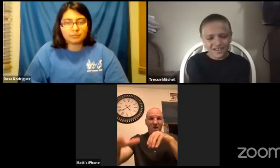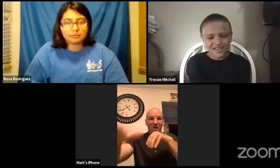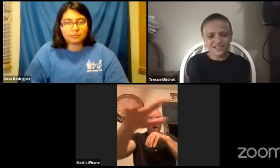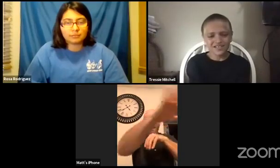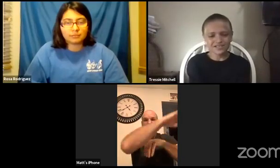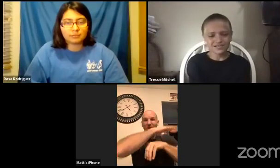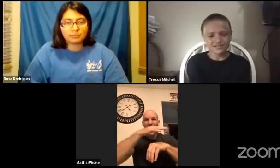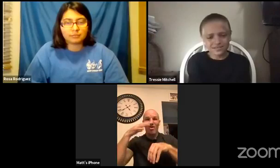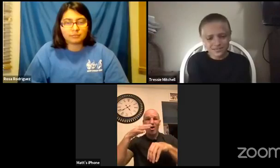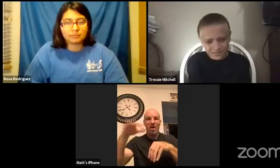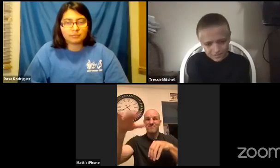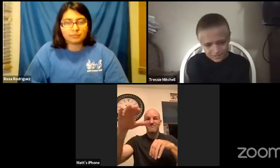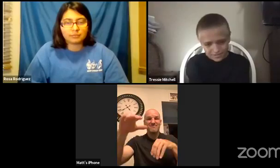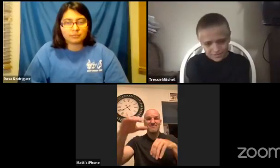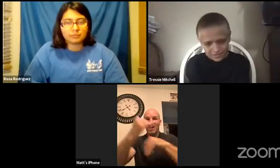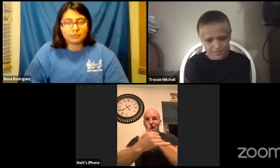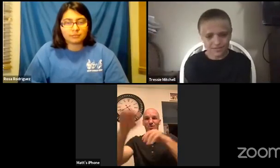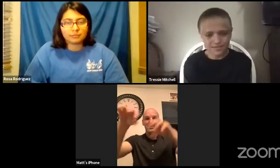at all.